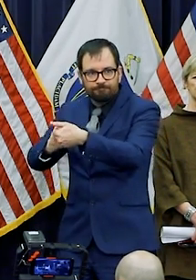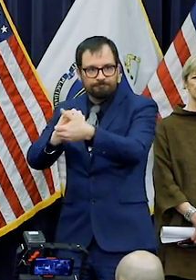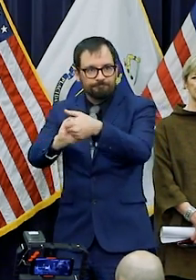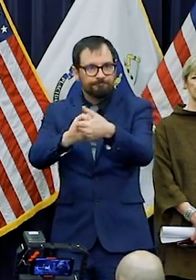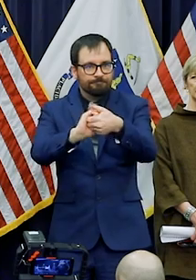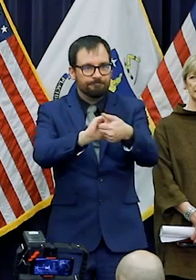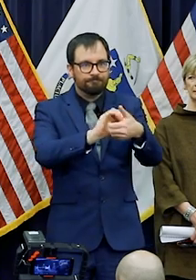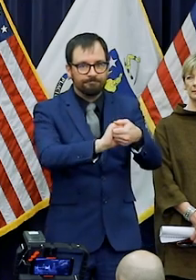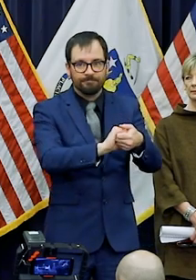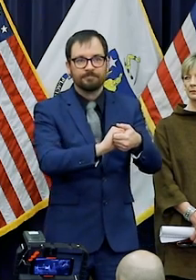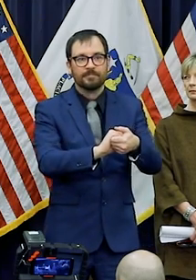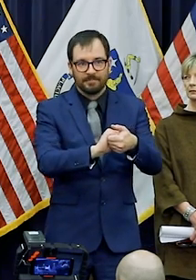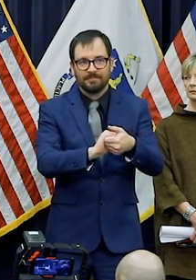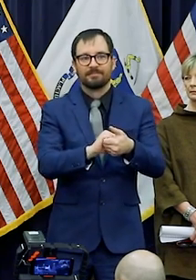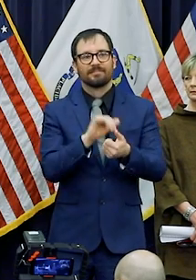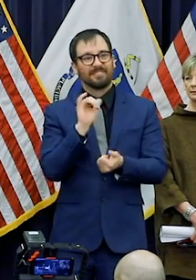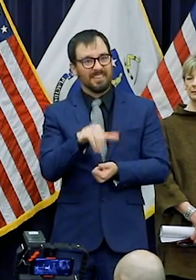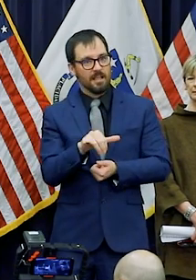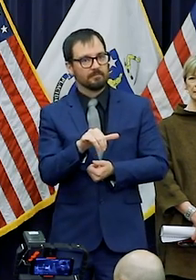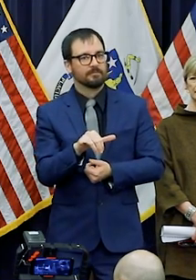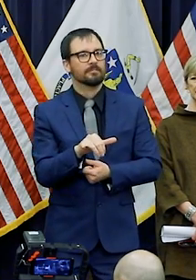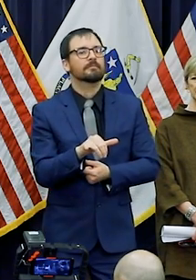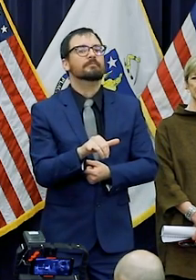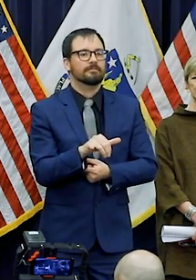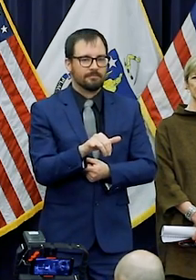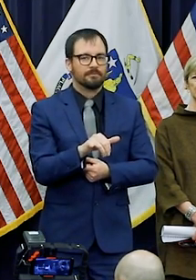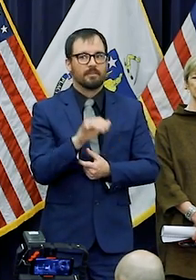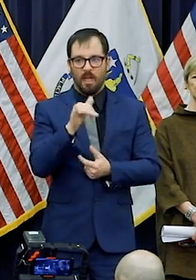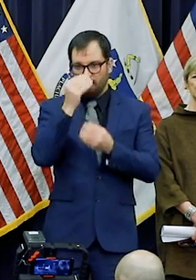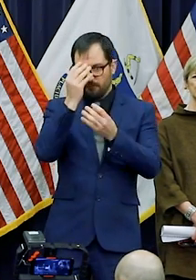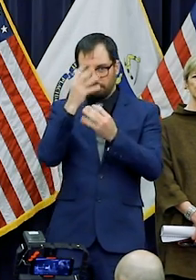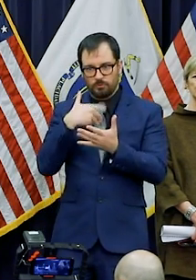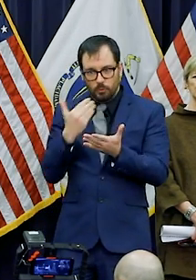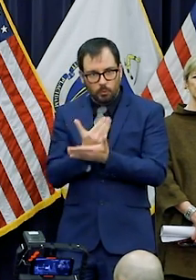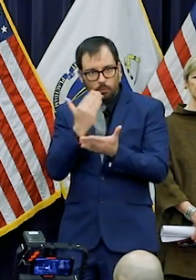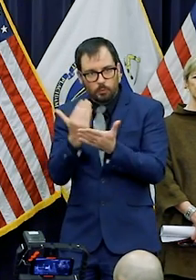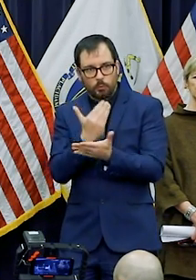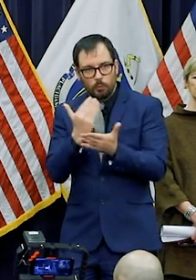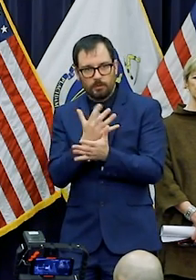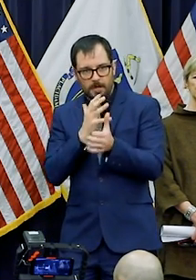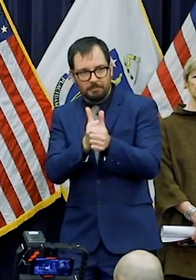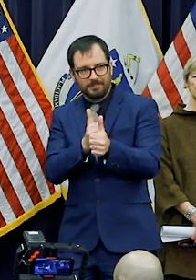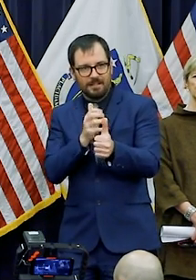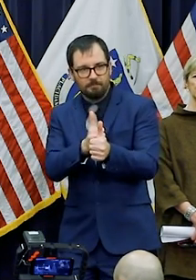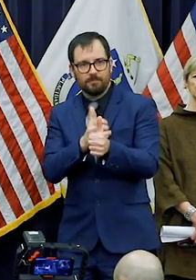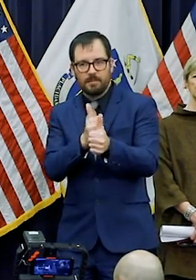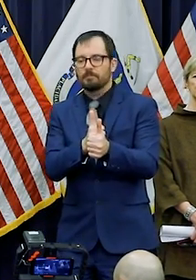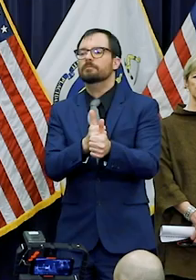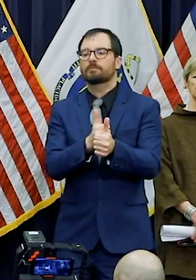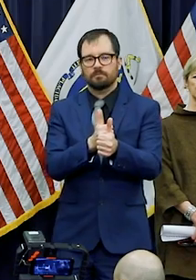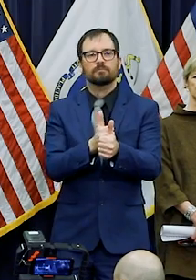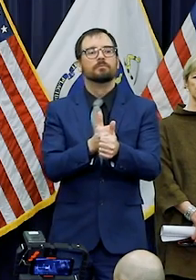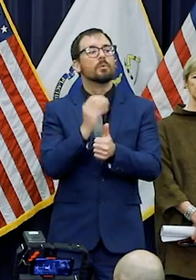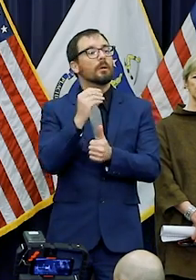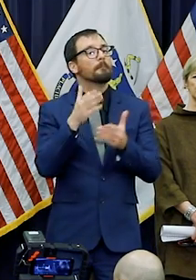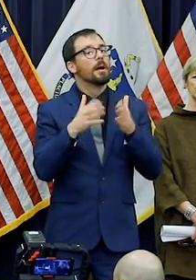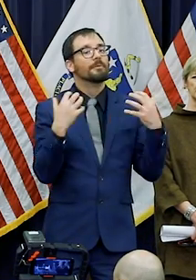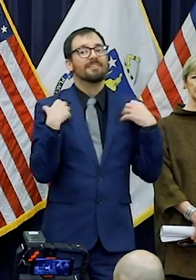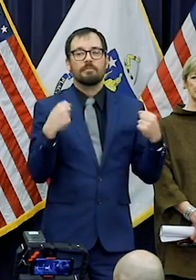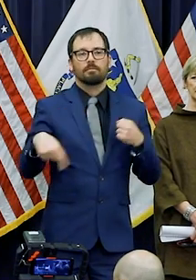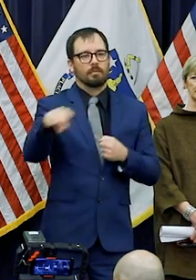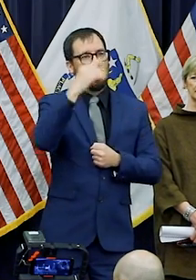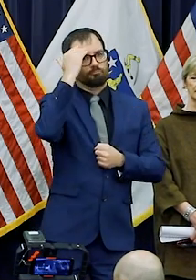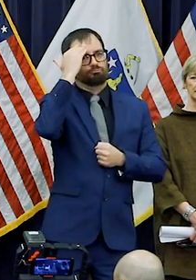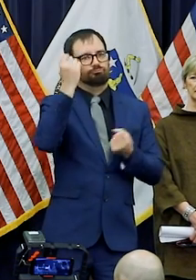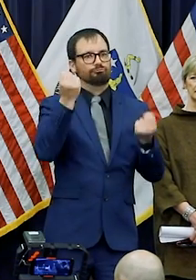compatible with the data that we have at the State Department of Public Health. We want to be absolutely certain that the numbers we are releasing are accurate